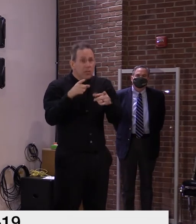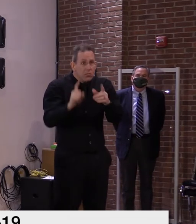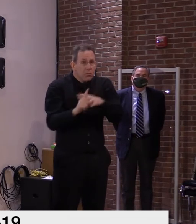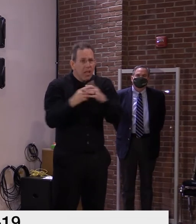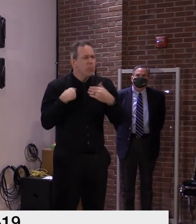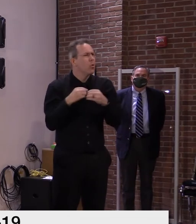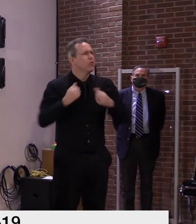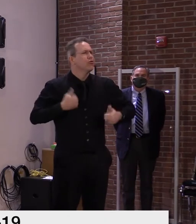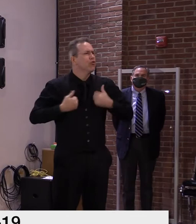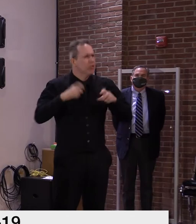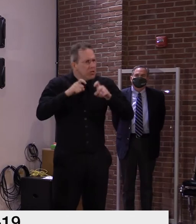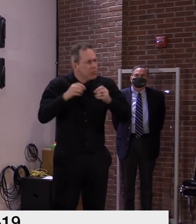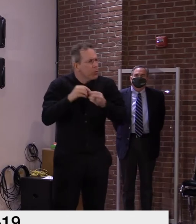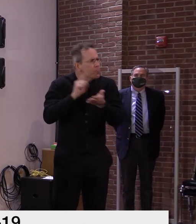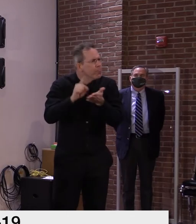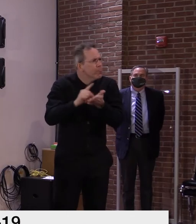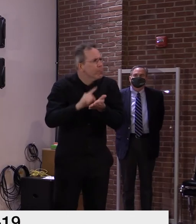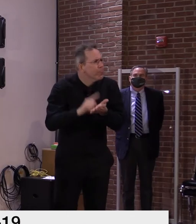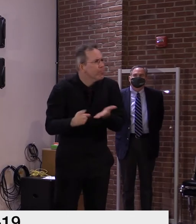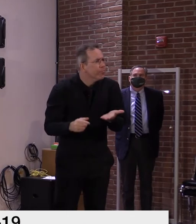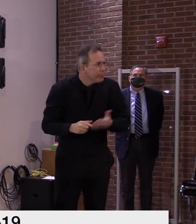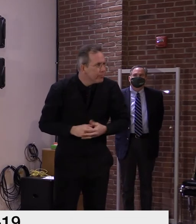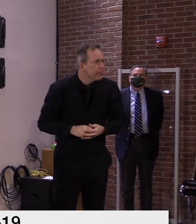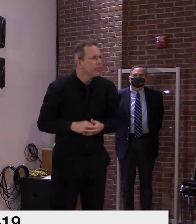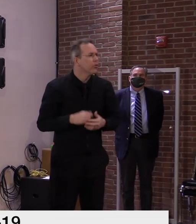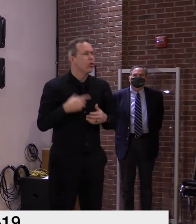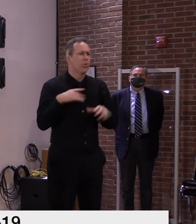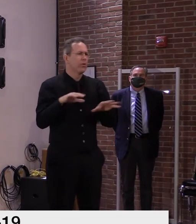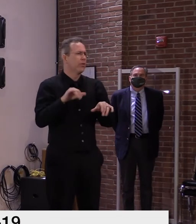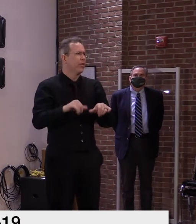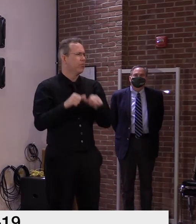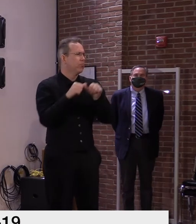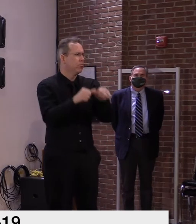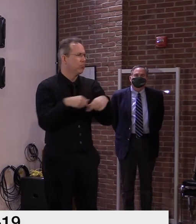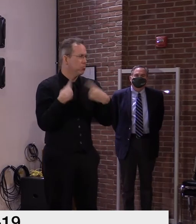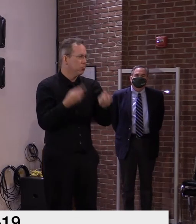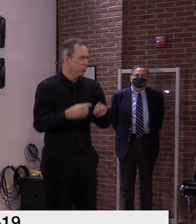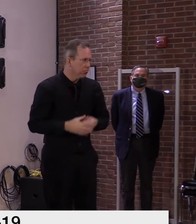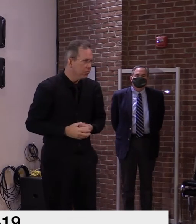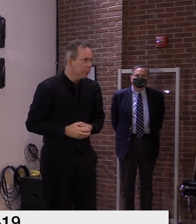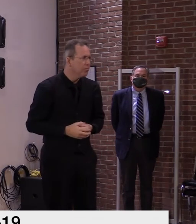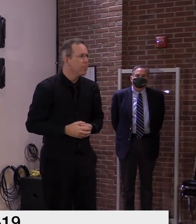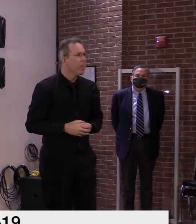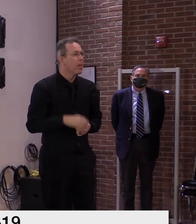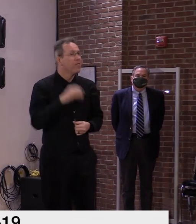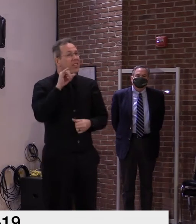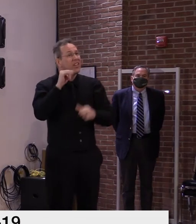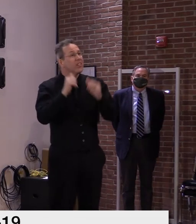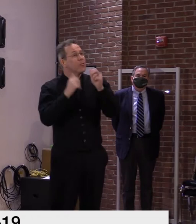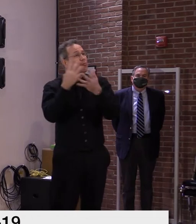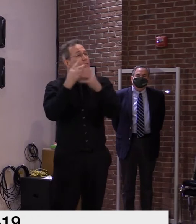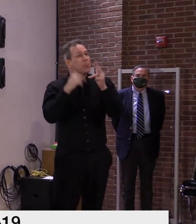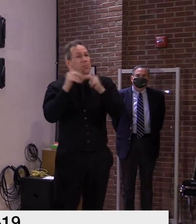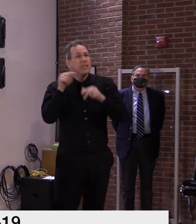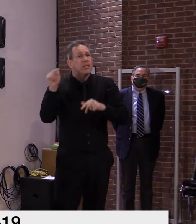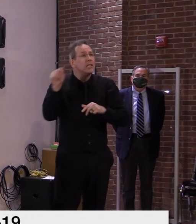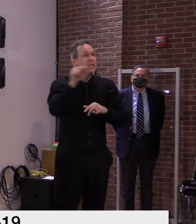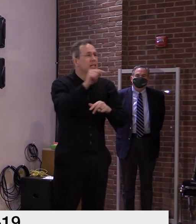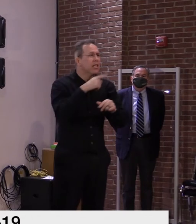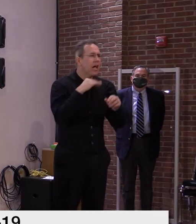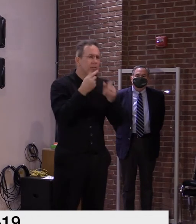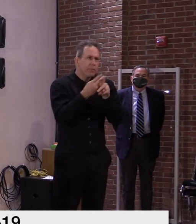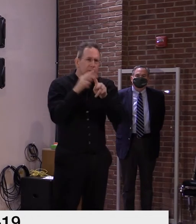we're working on that as we move forward right now. This facility will be tested multiple times to make sure that we